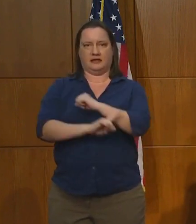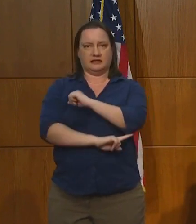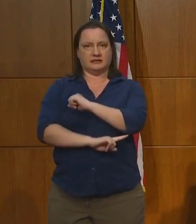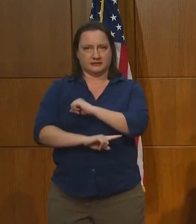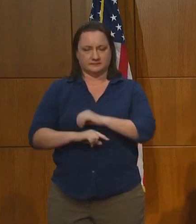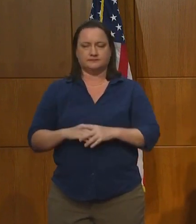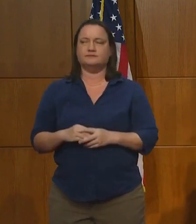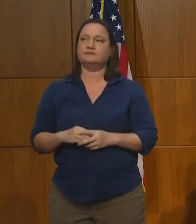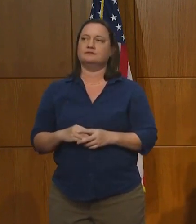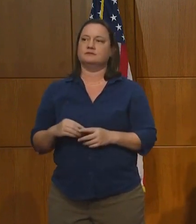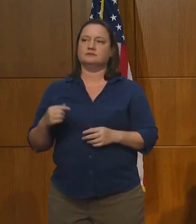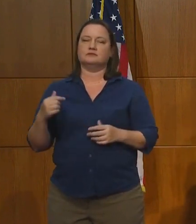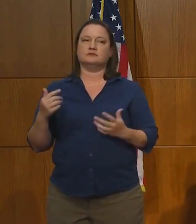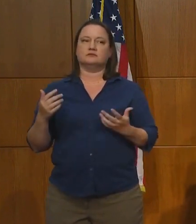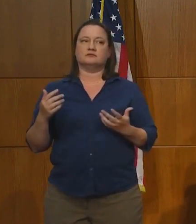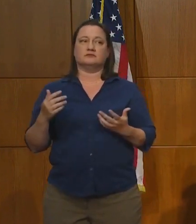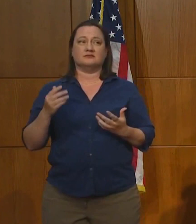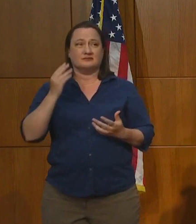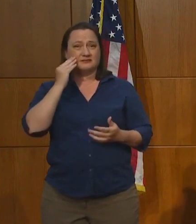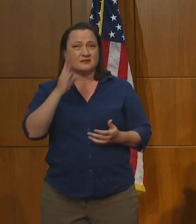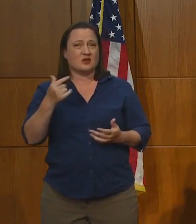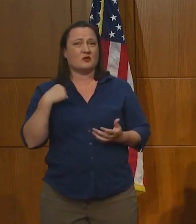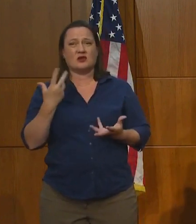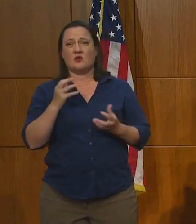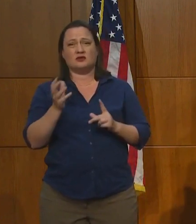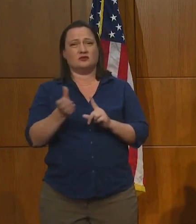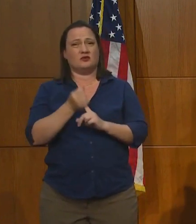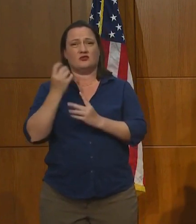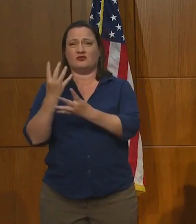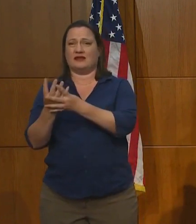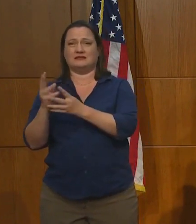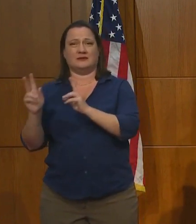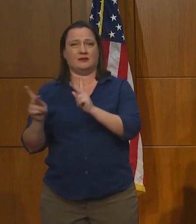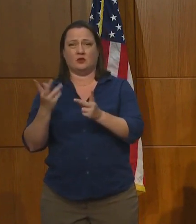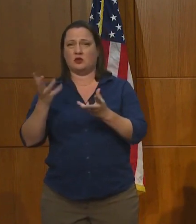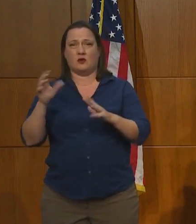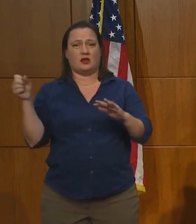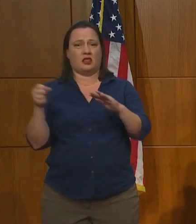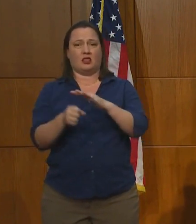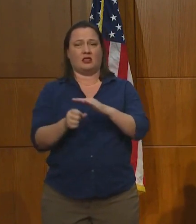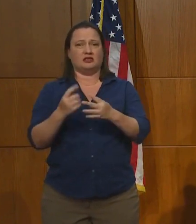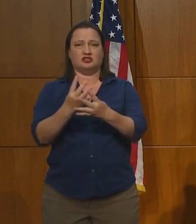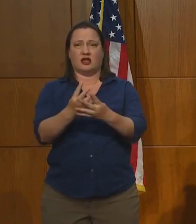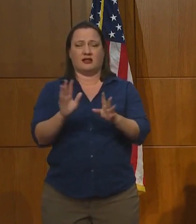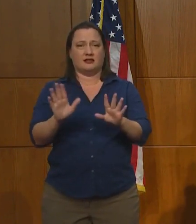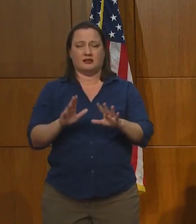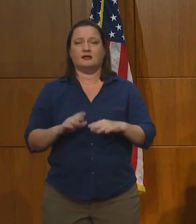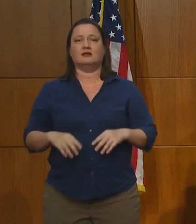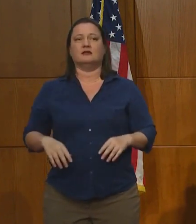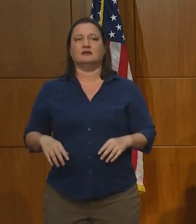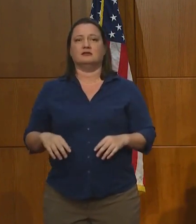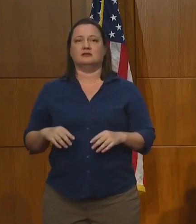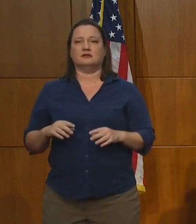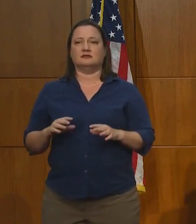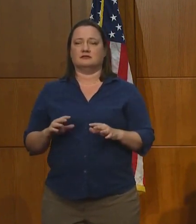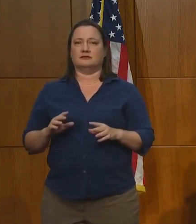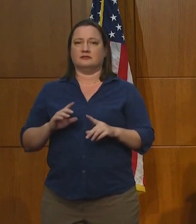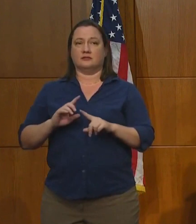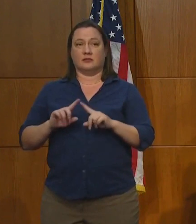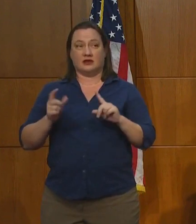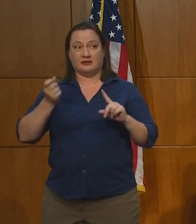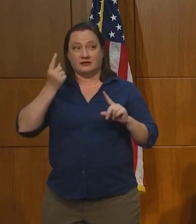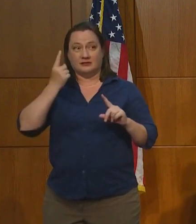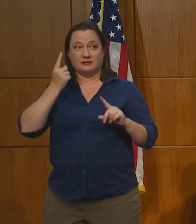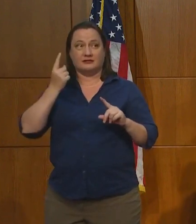before, we're not looking to arrest people. We're not looking to put people in jail. But none of this